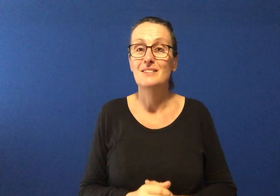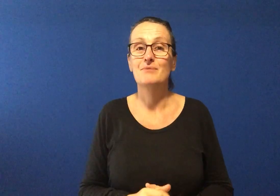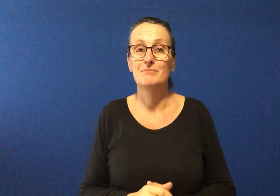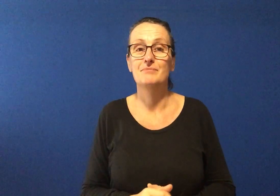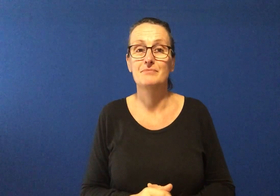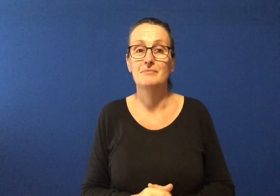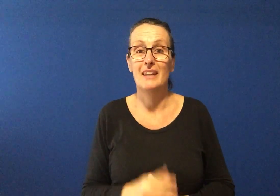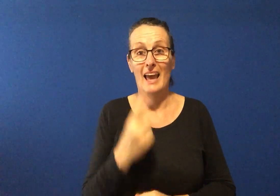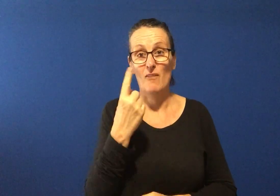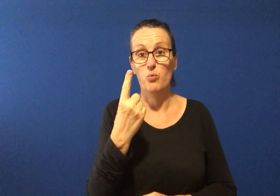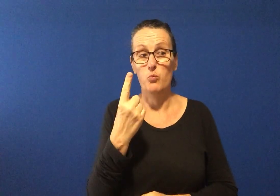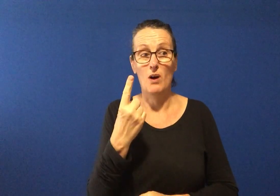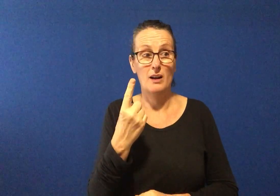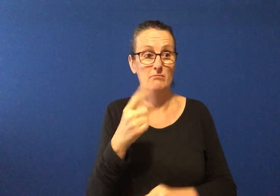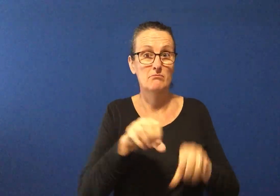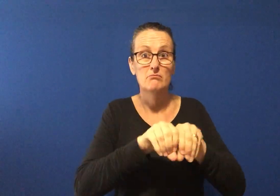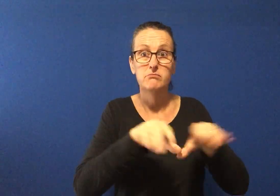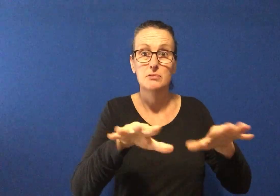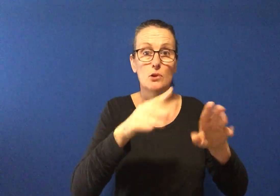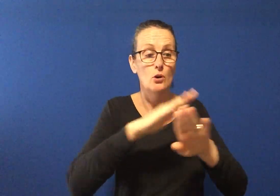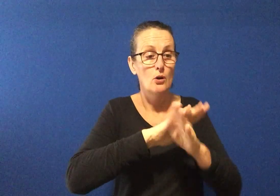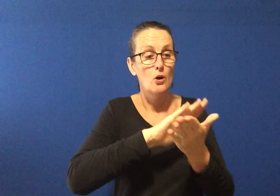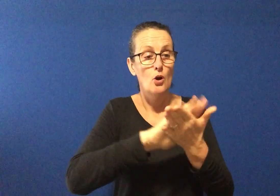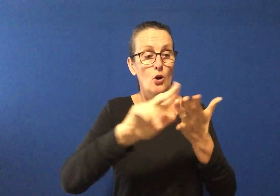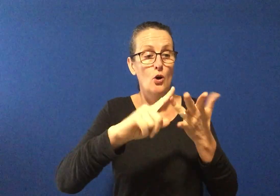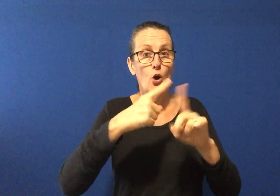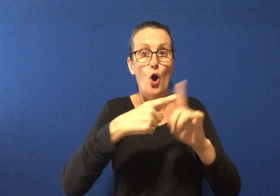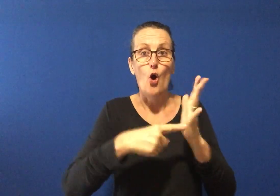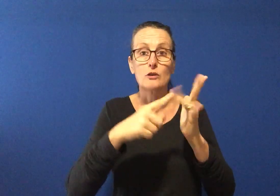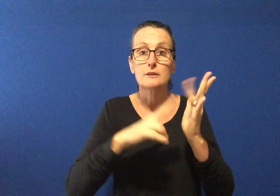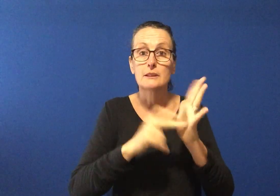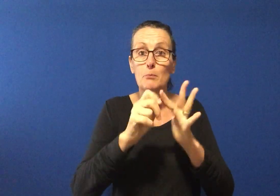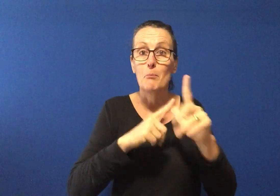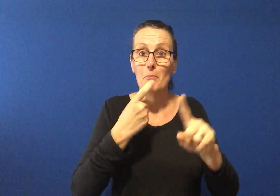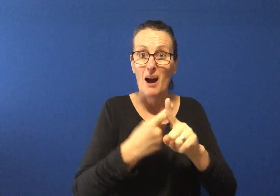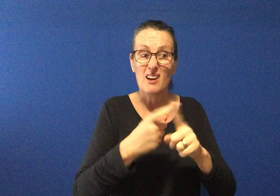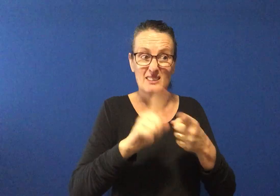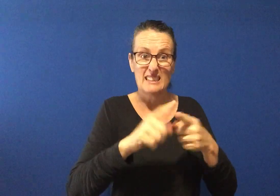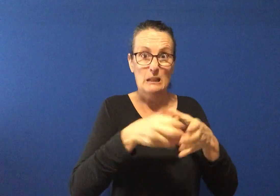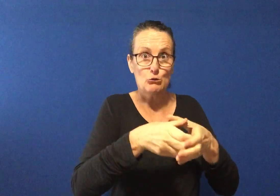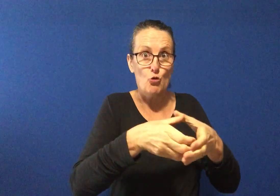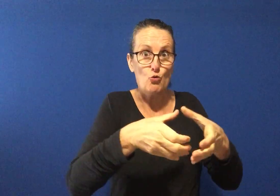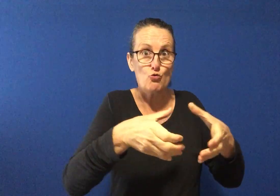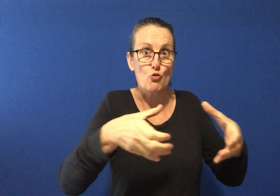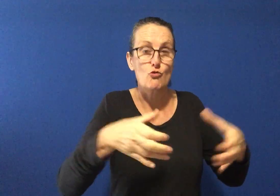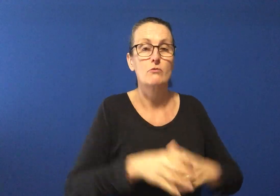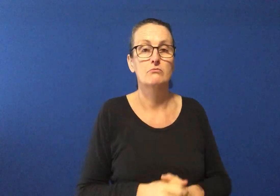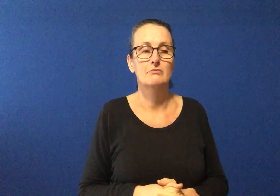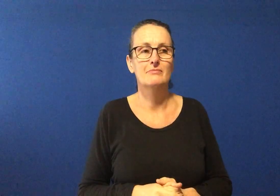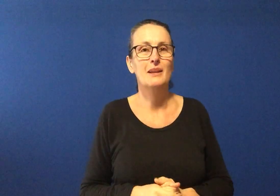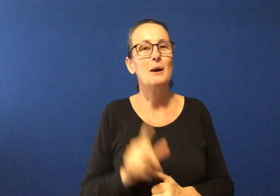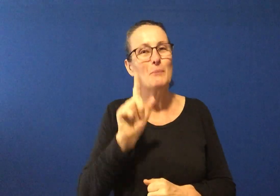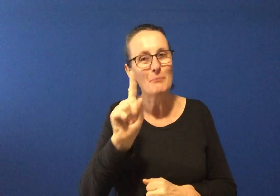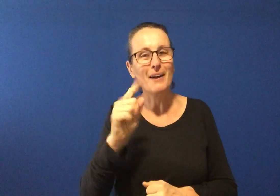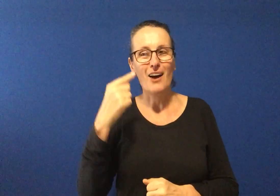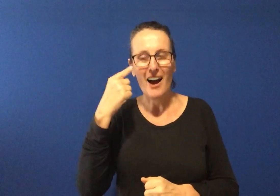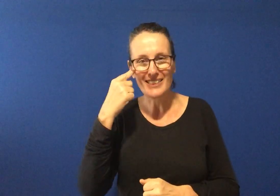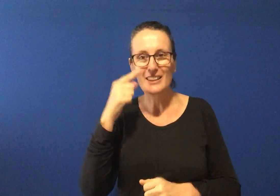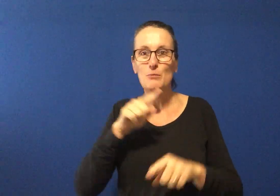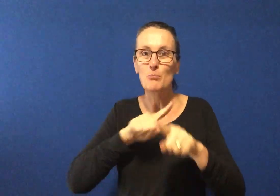cluster called the Hoxton Park cluster, which seems to keep on growing. I think a lot of it is political, related to borders. If we didn't